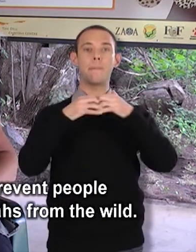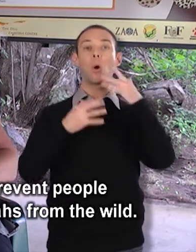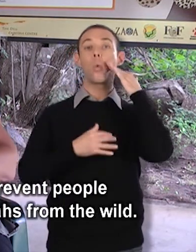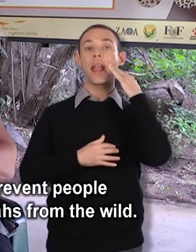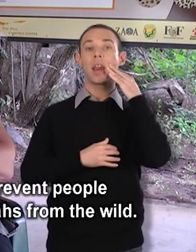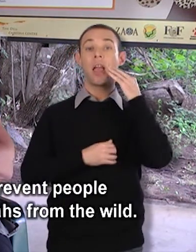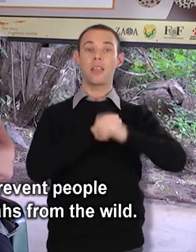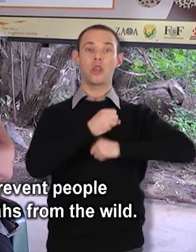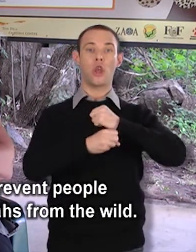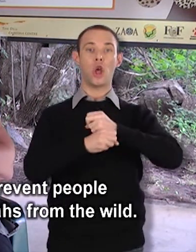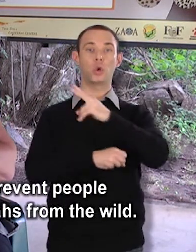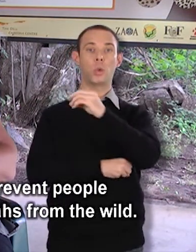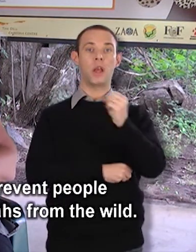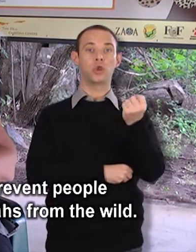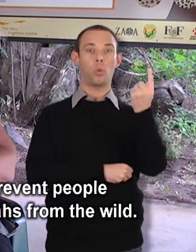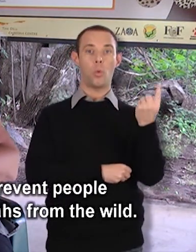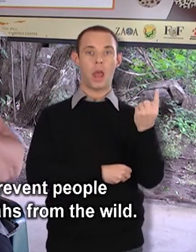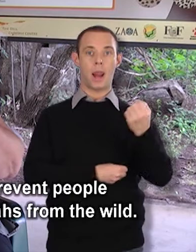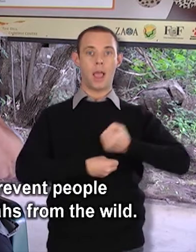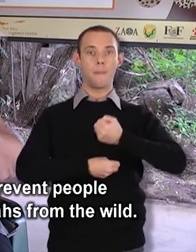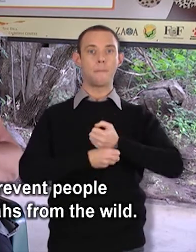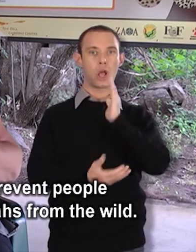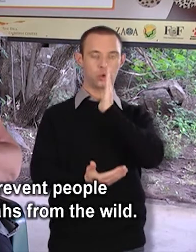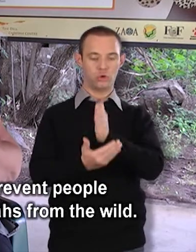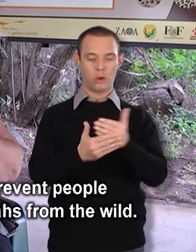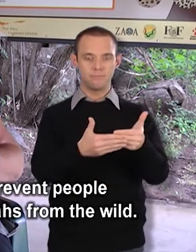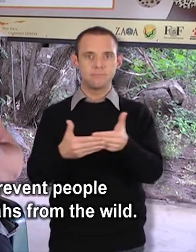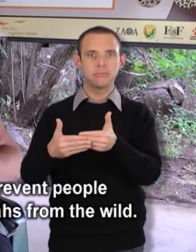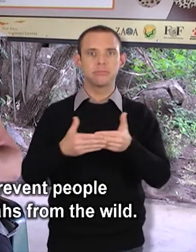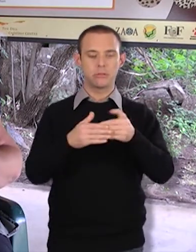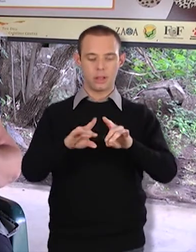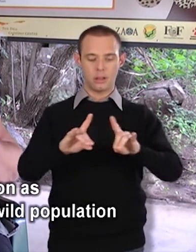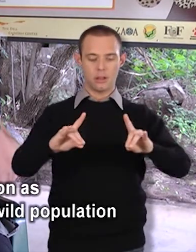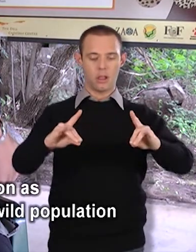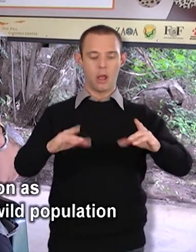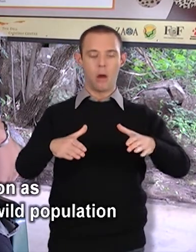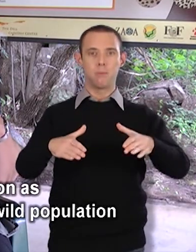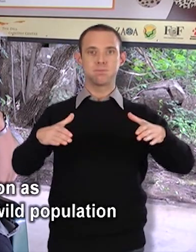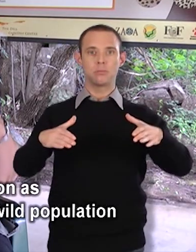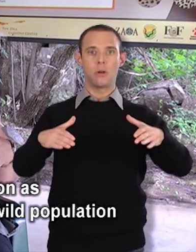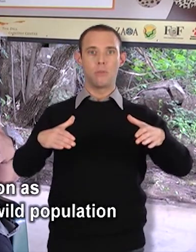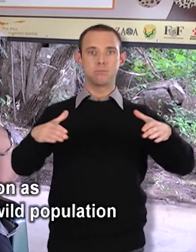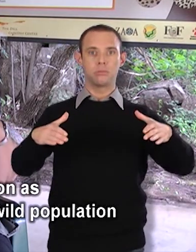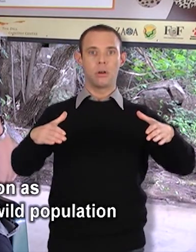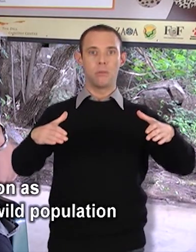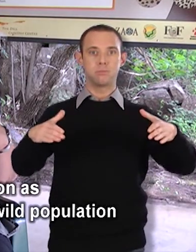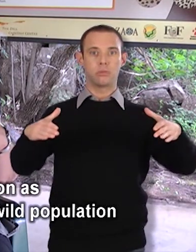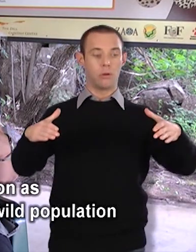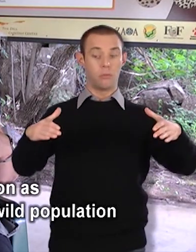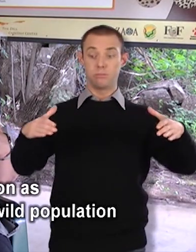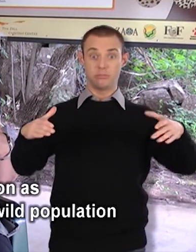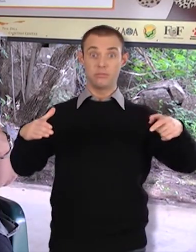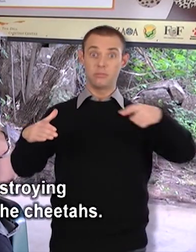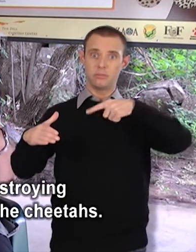same. And that is basically to prevent people taking cheetahs from the wild. As soon as we disturb the